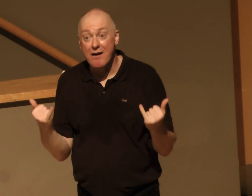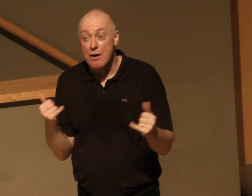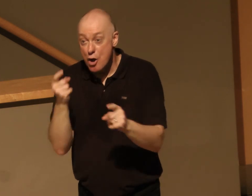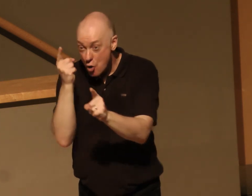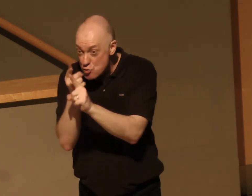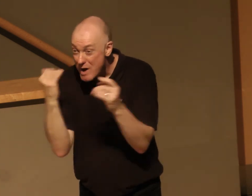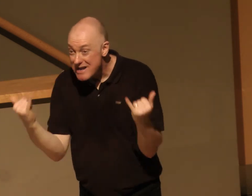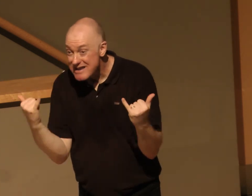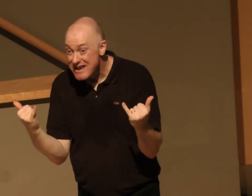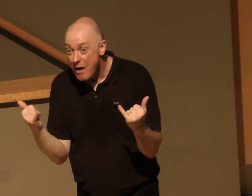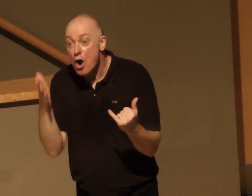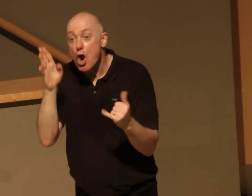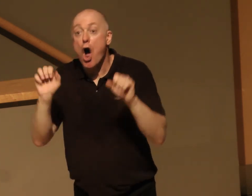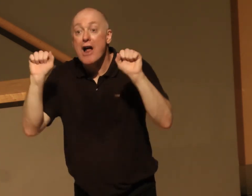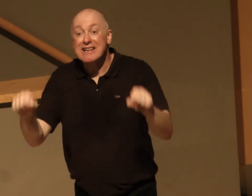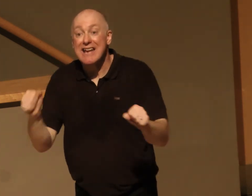God can save you